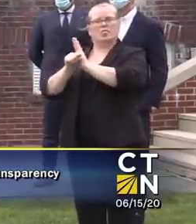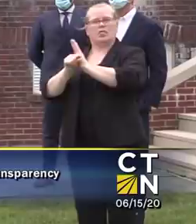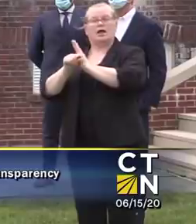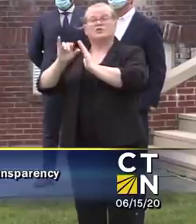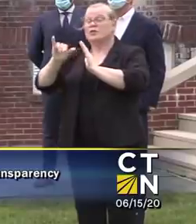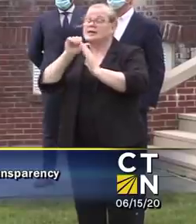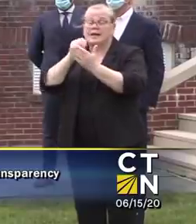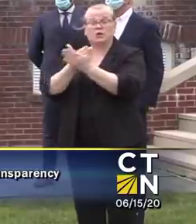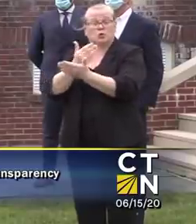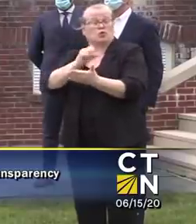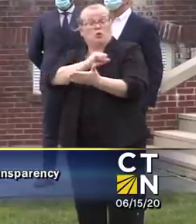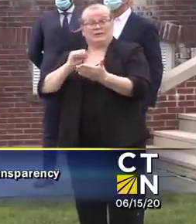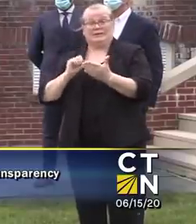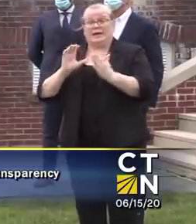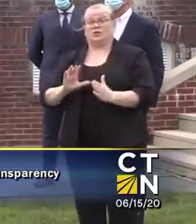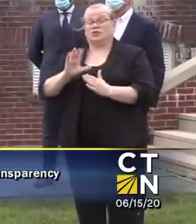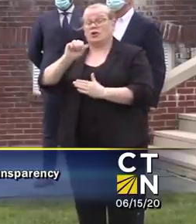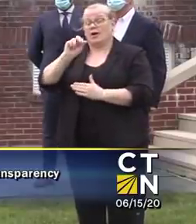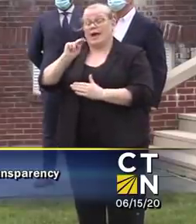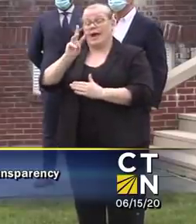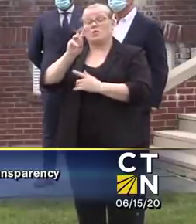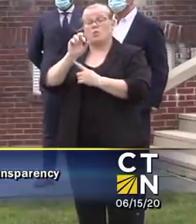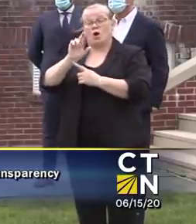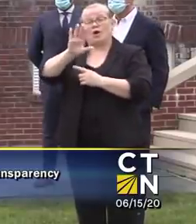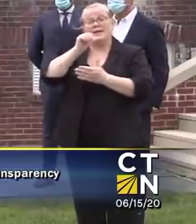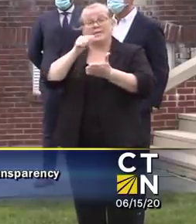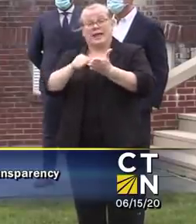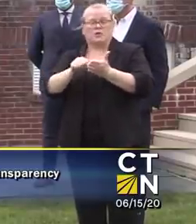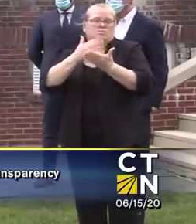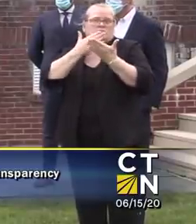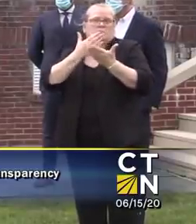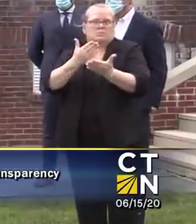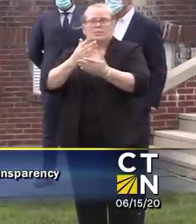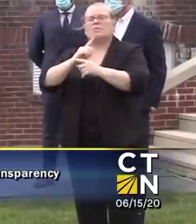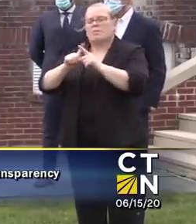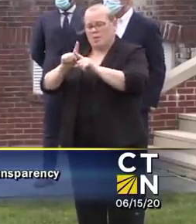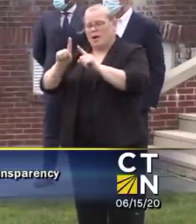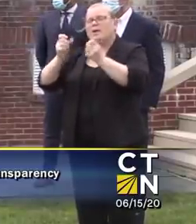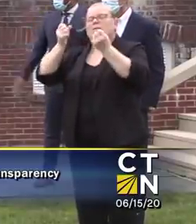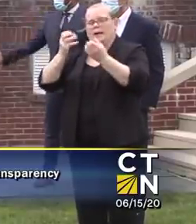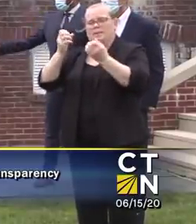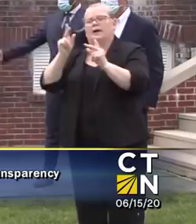advocates that have been meeting with the governor with respect to that as well.